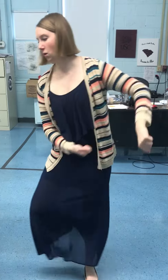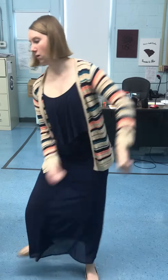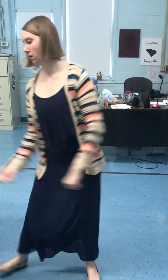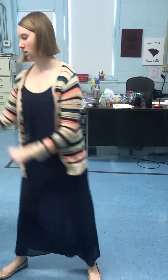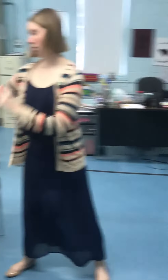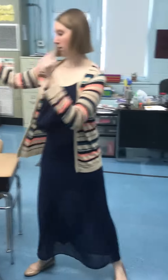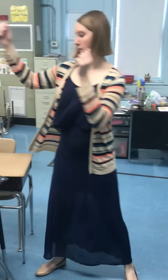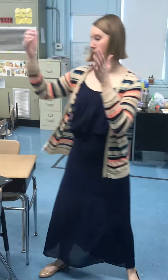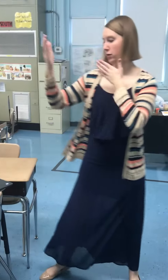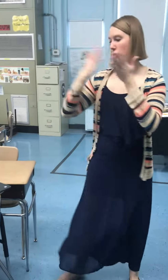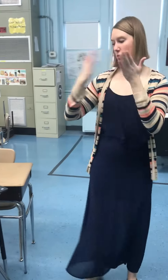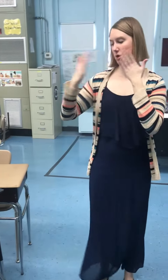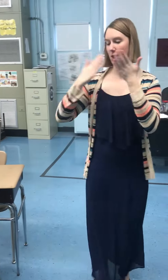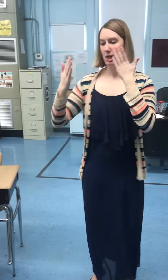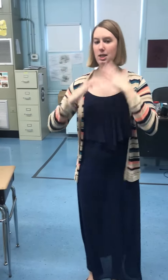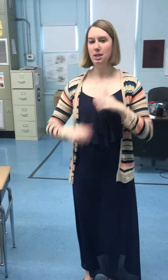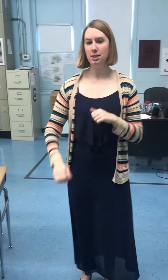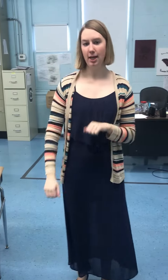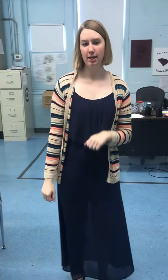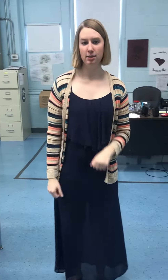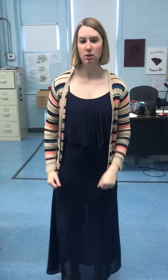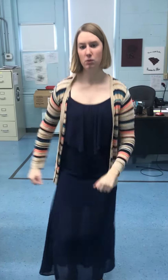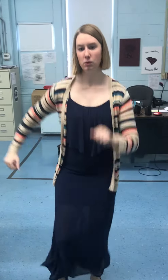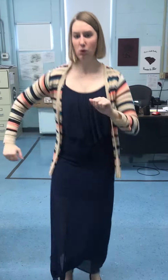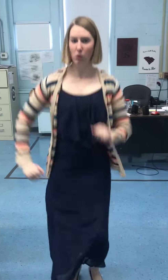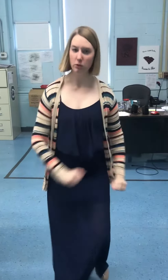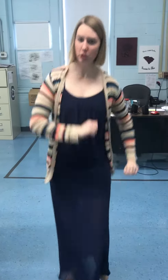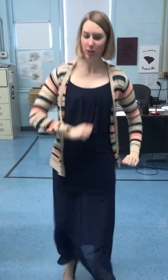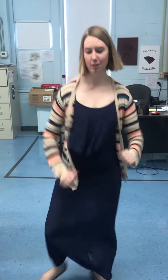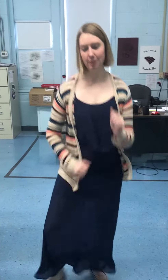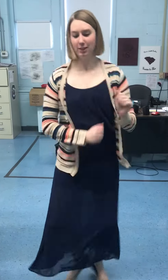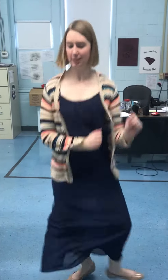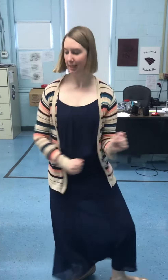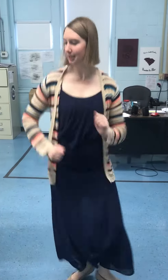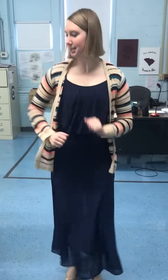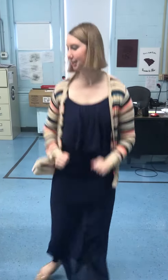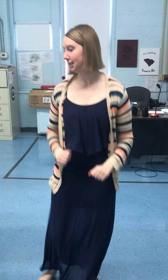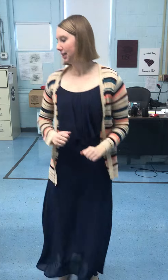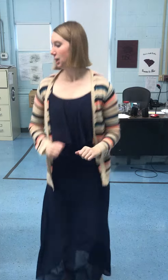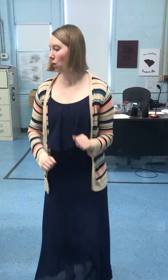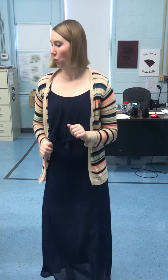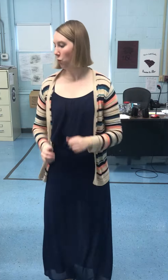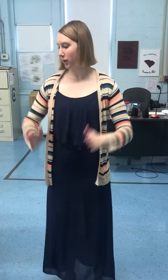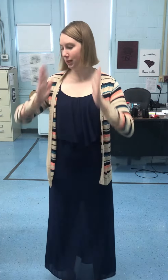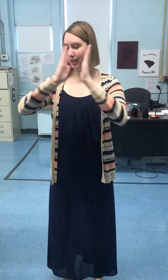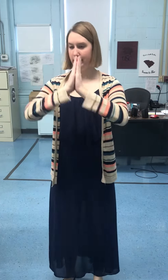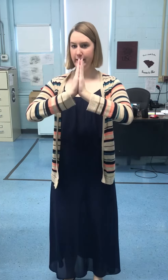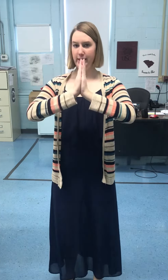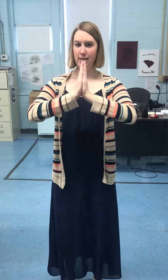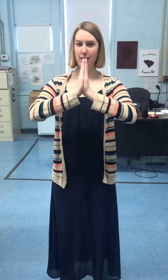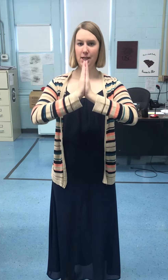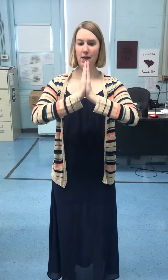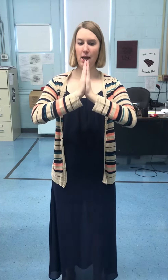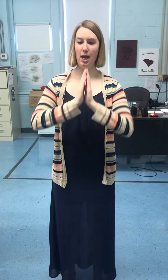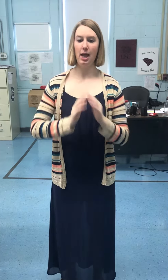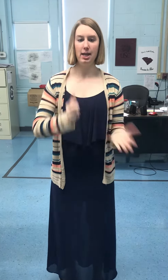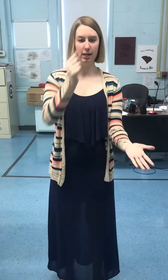food. Each had its own culture. You're going to dance. Religion and